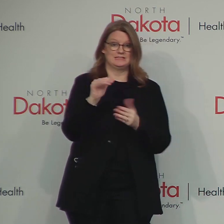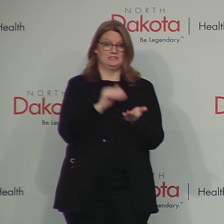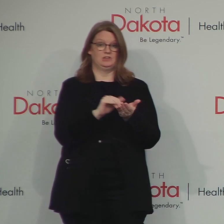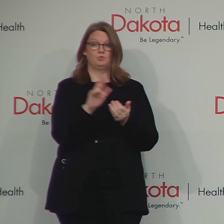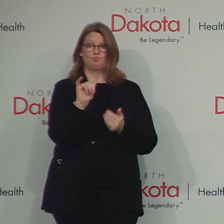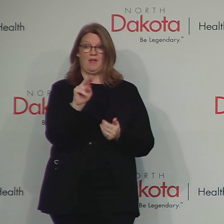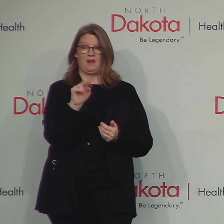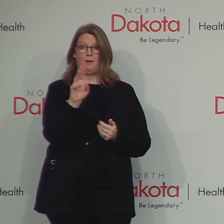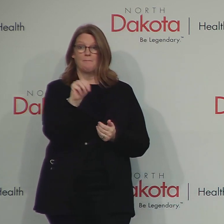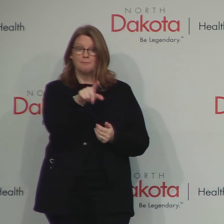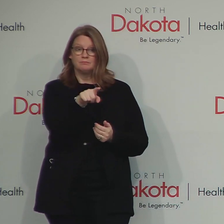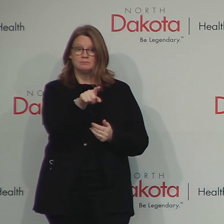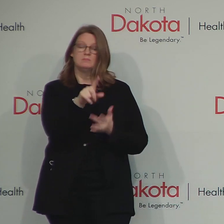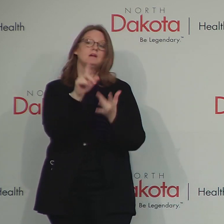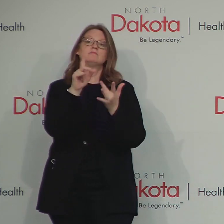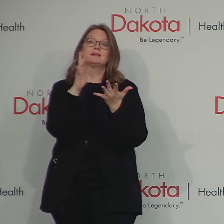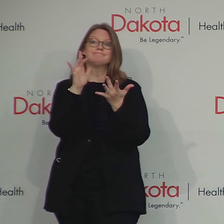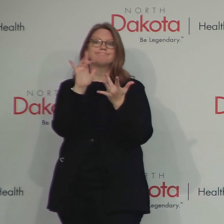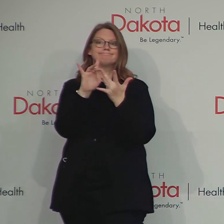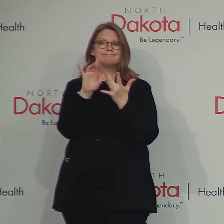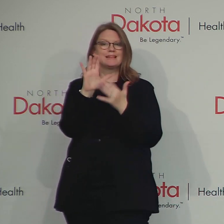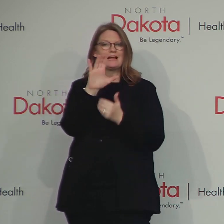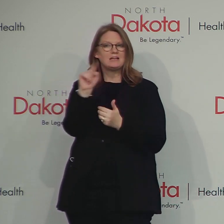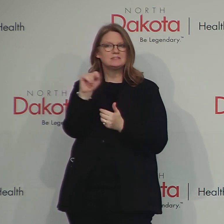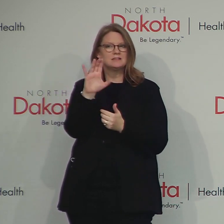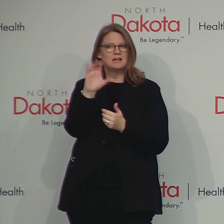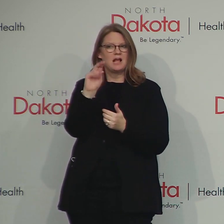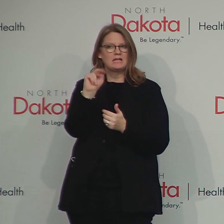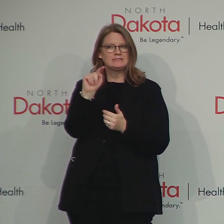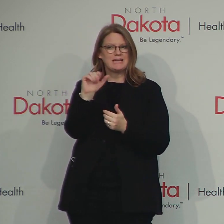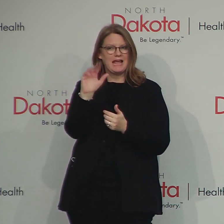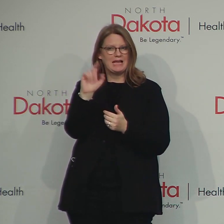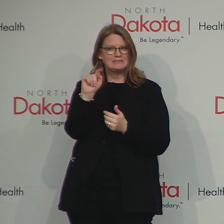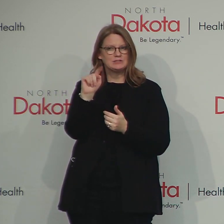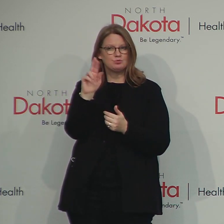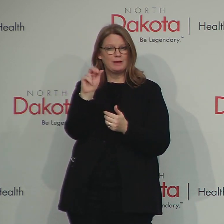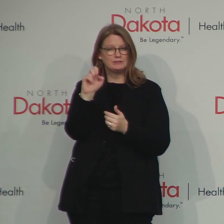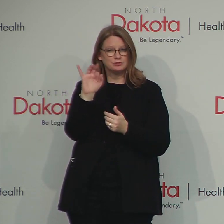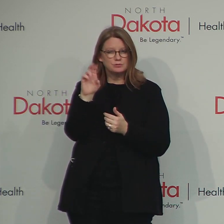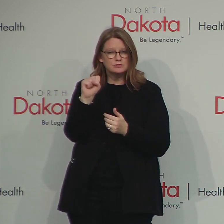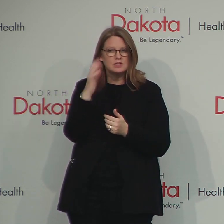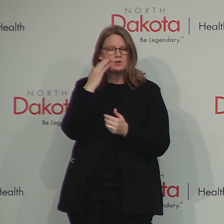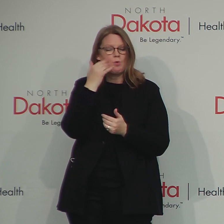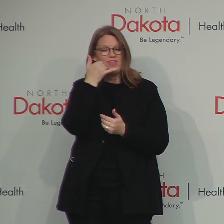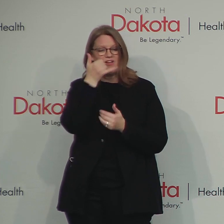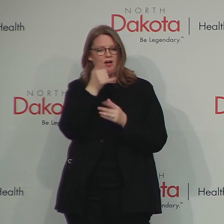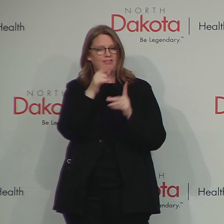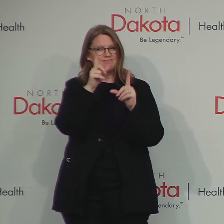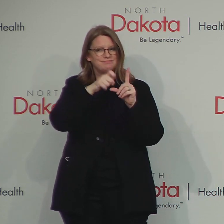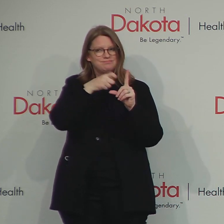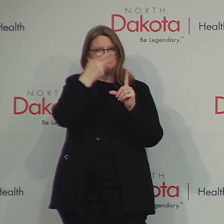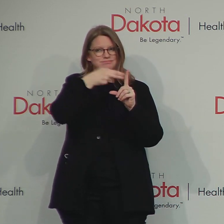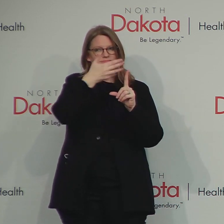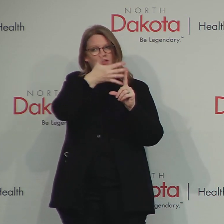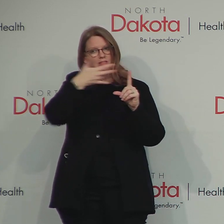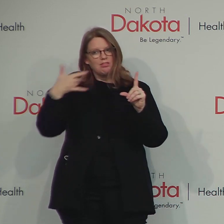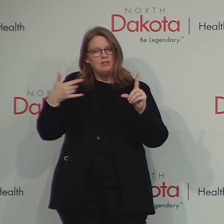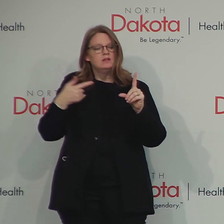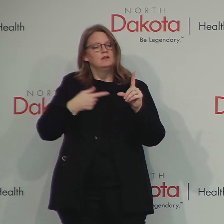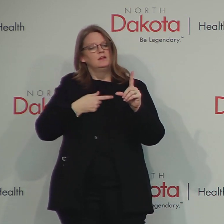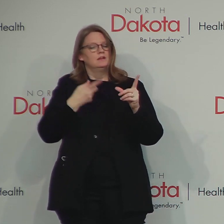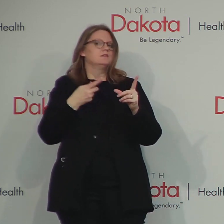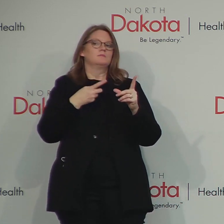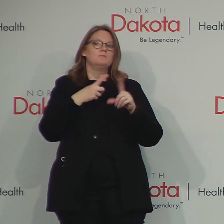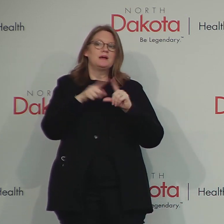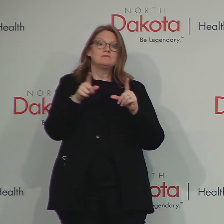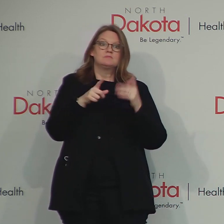said, our contact tracers are trying to notify people. The health website, Department of Health website has it, but there are steps